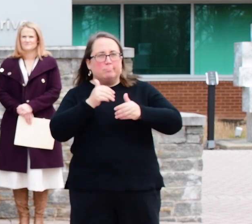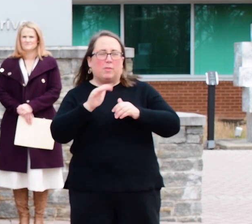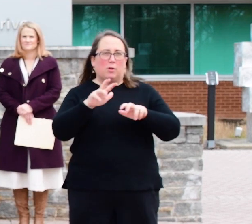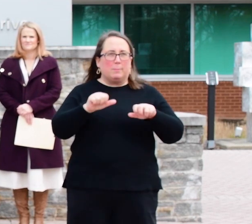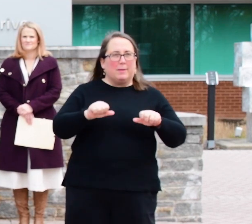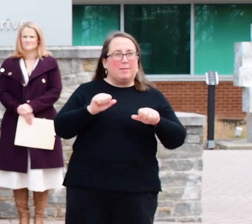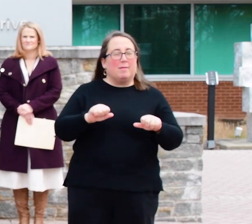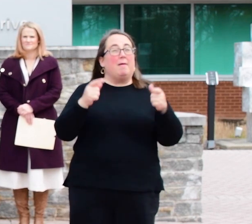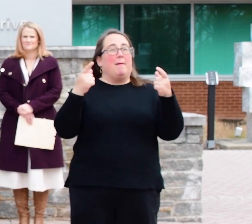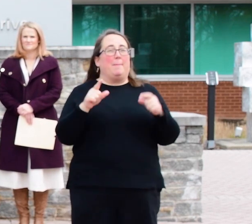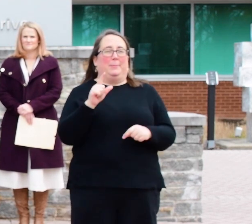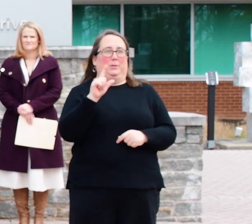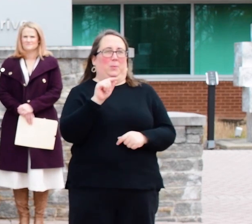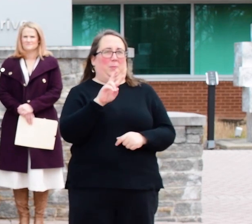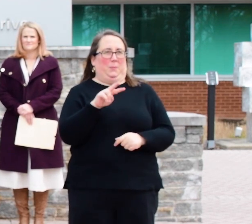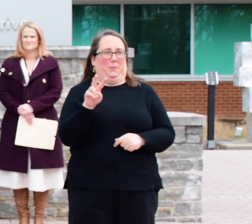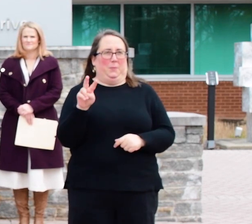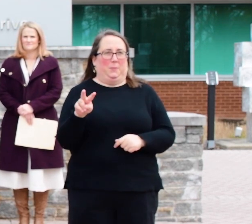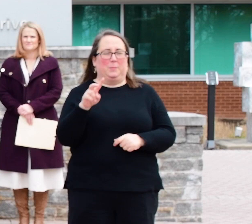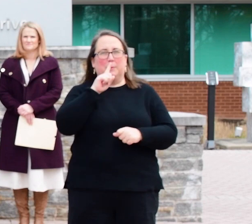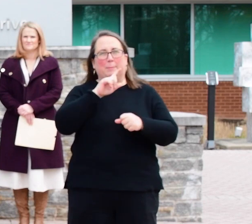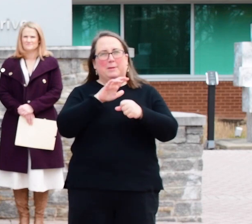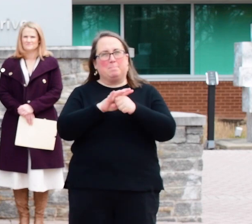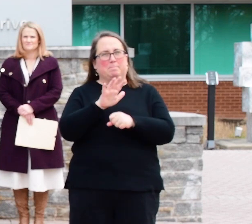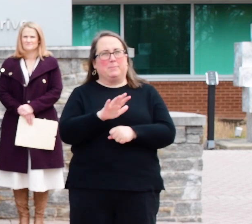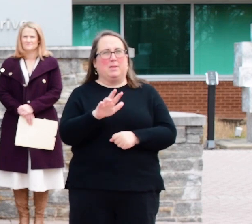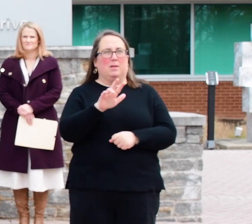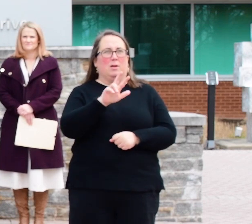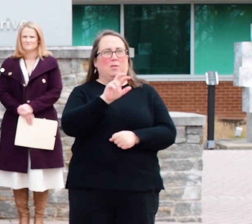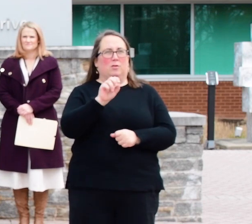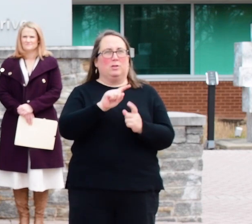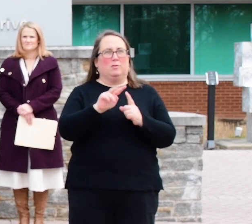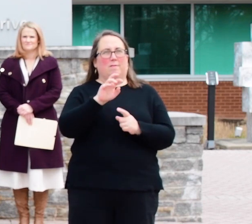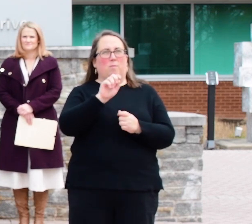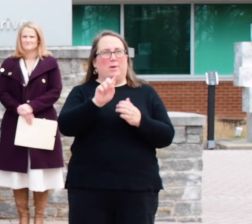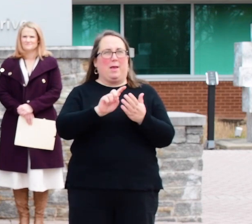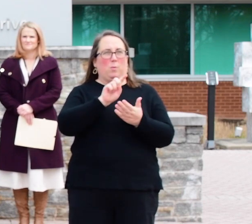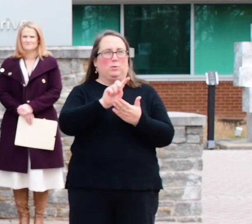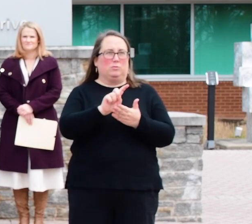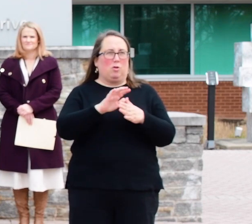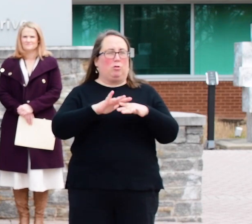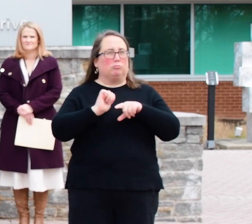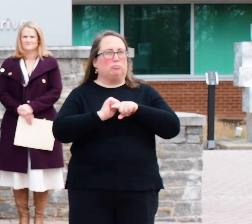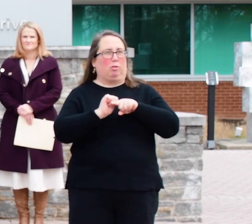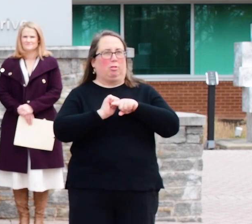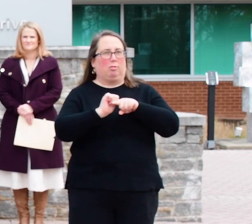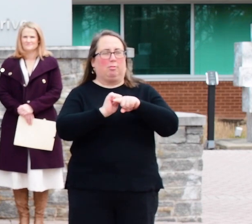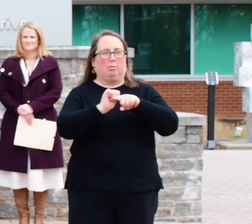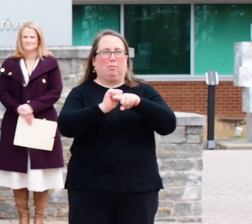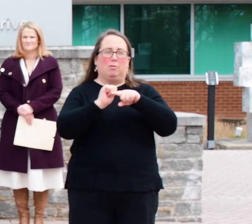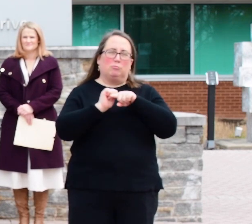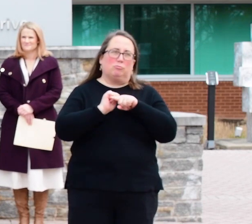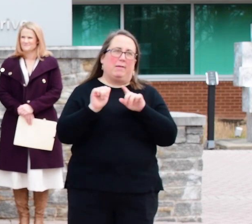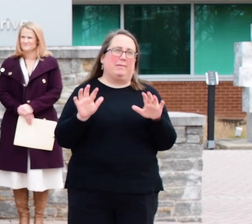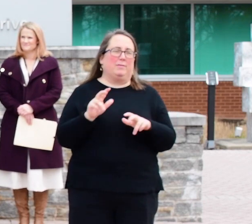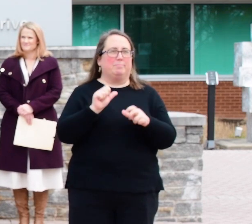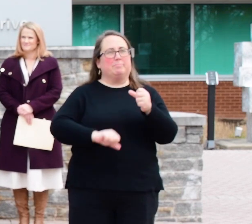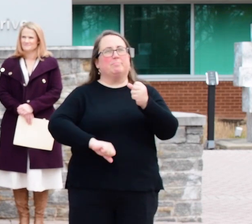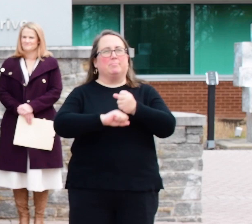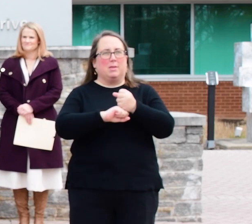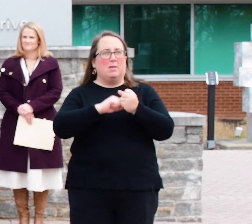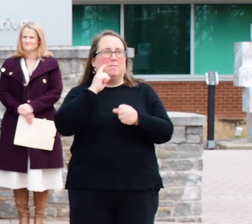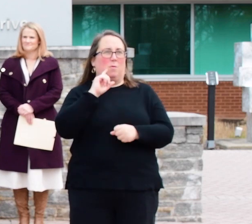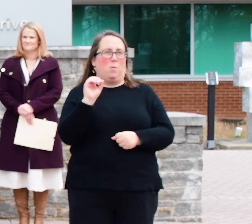In 2022 alone, he committed an estimated 30 to 40 hours on drills, training activities, and supporting